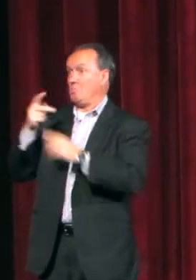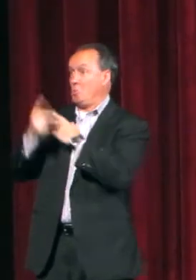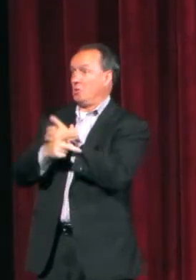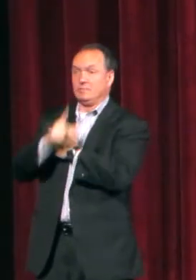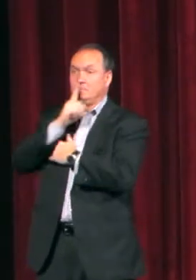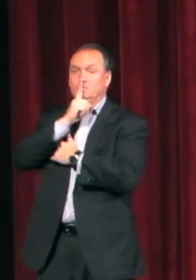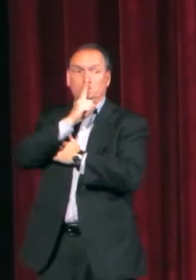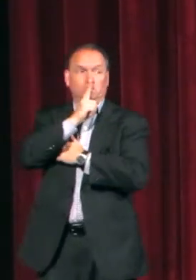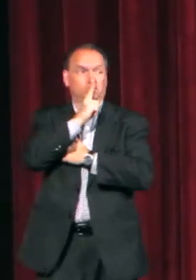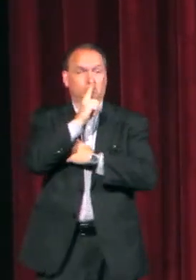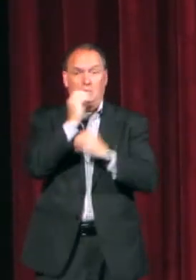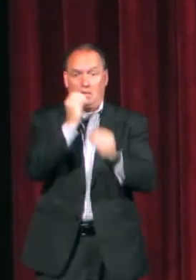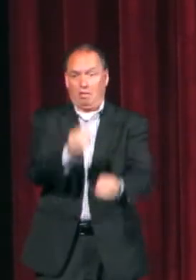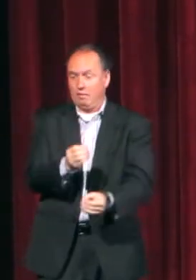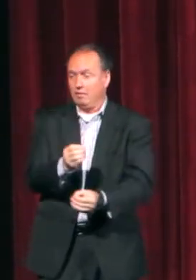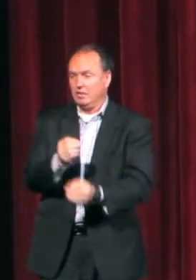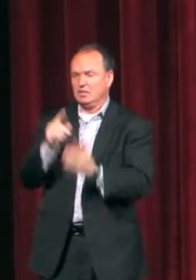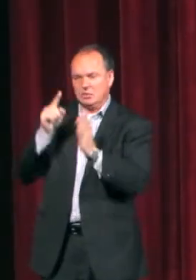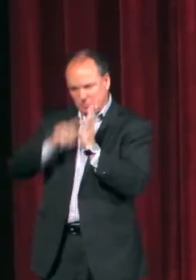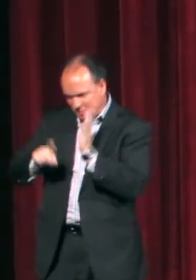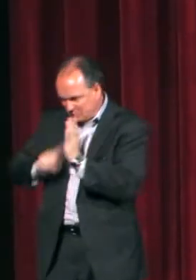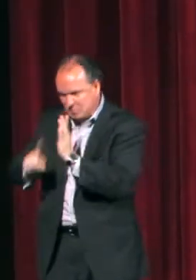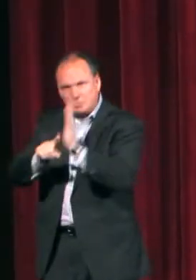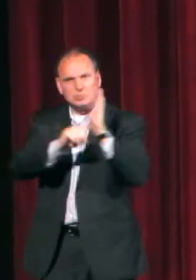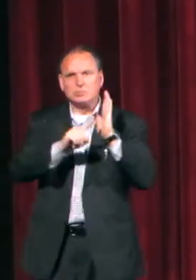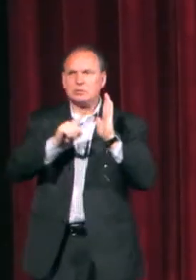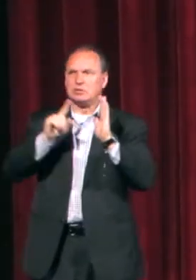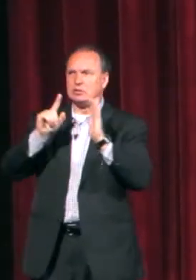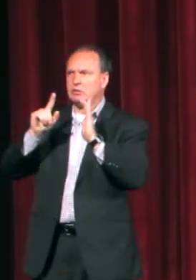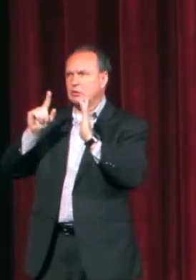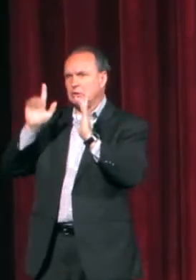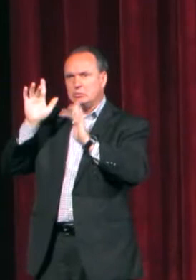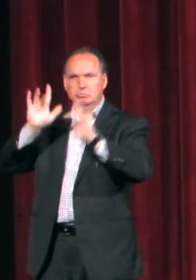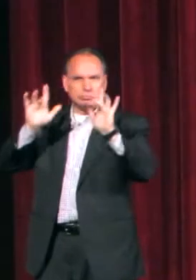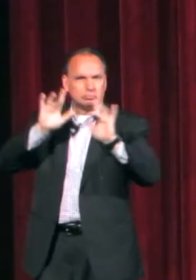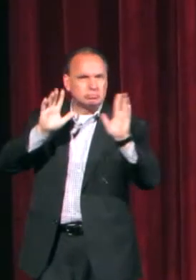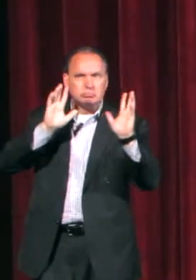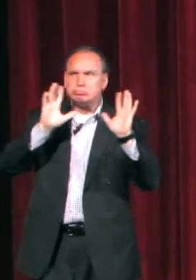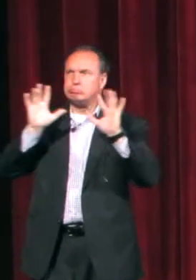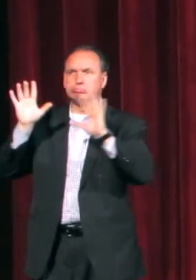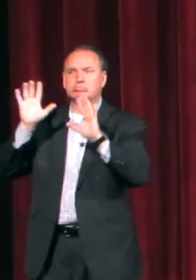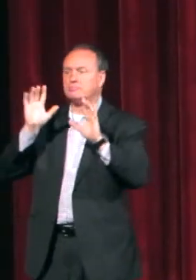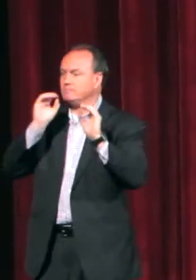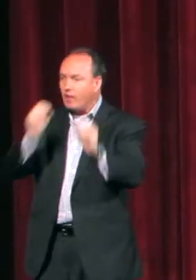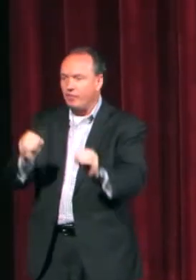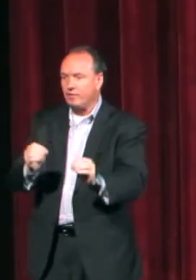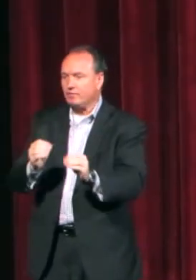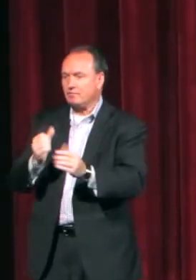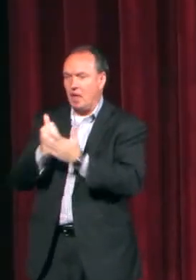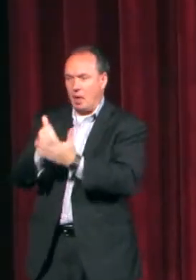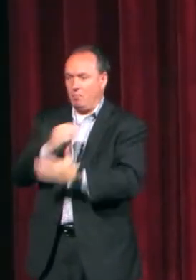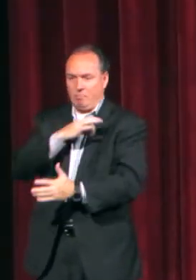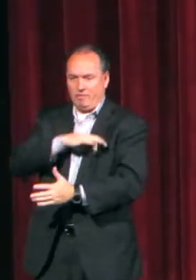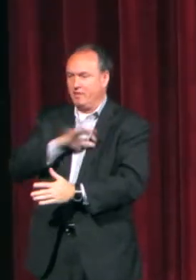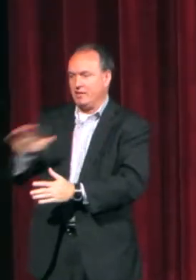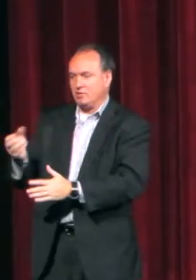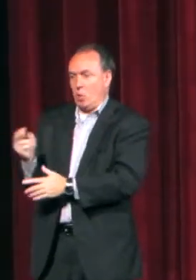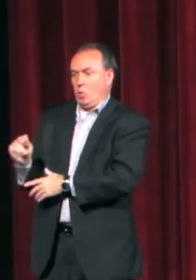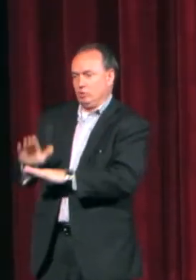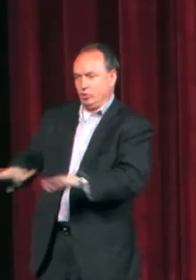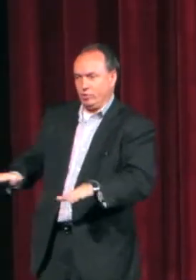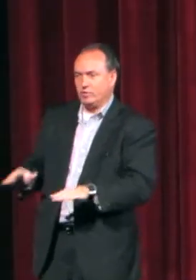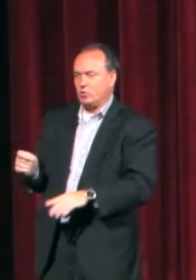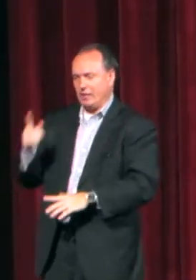research, and nothing that was out there really convinced him that it would be helpful or beneficial for his own kids.